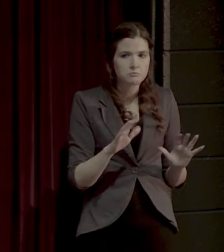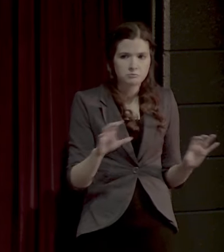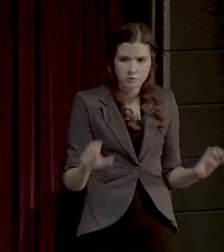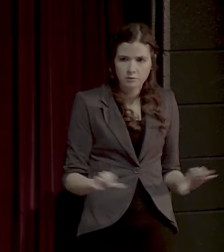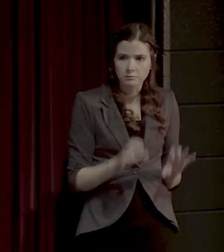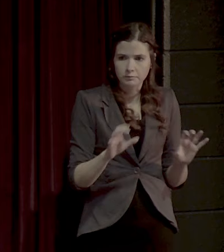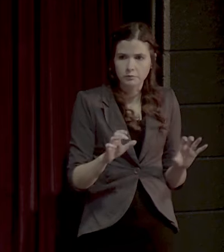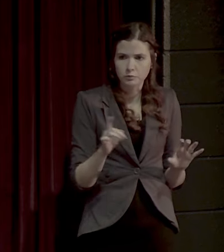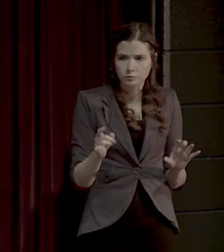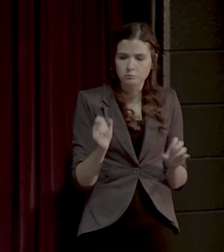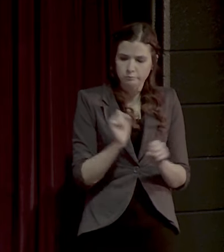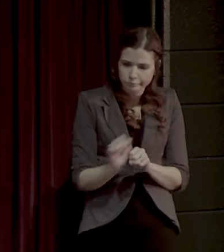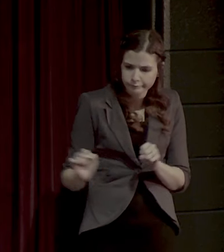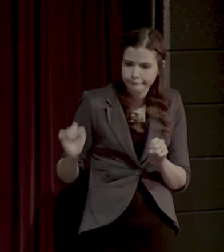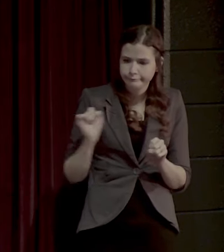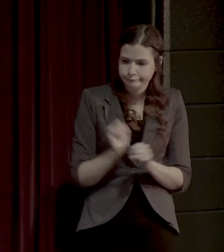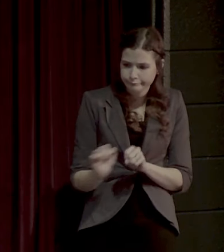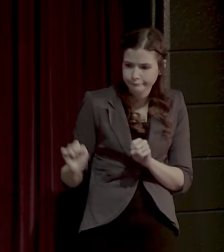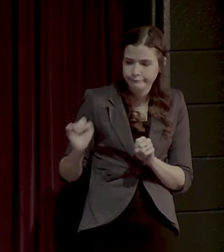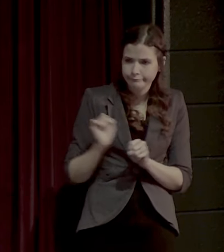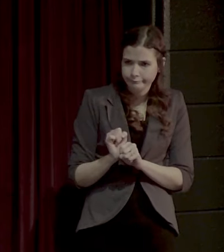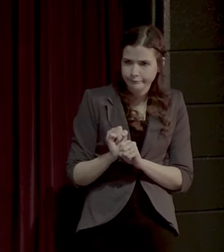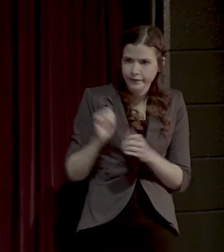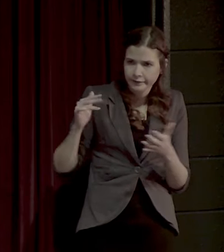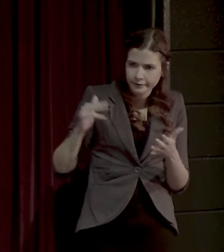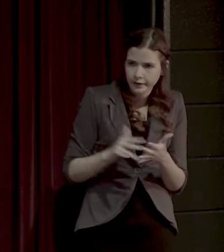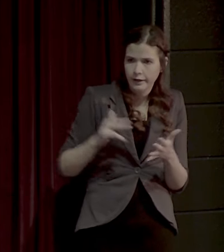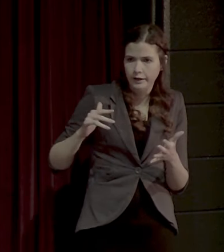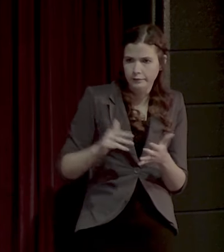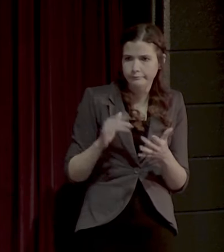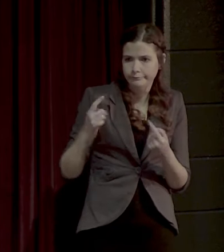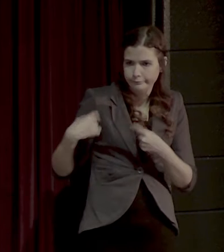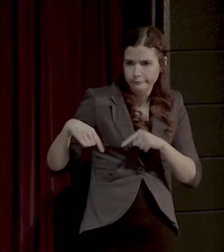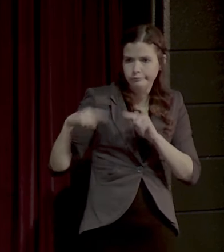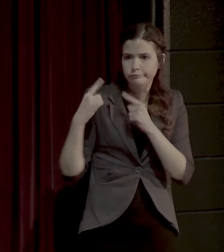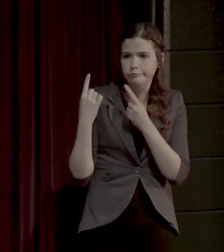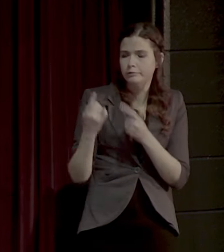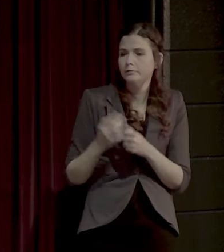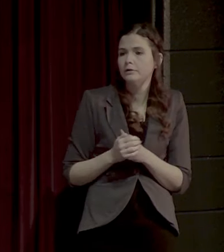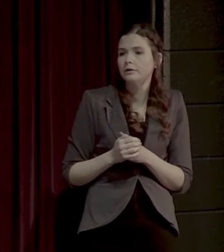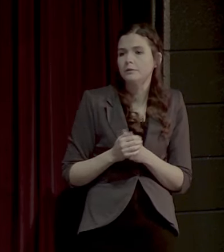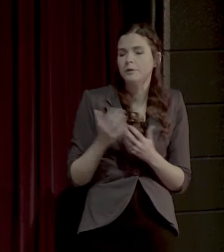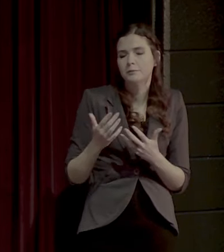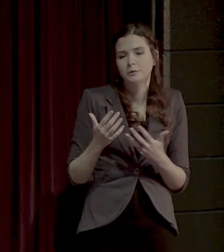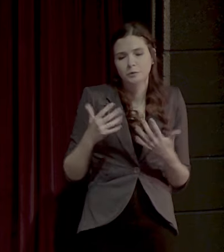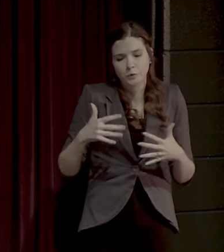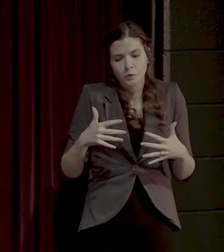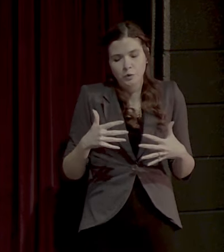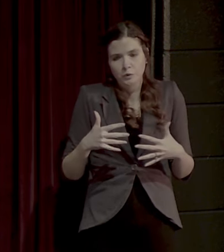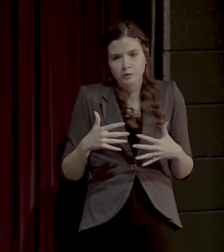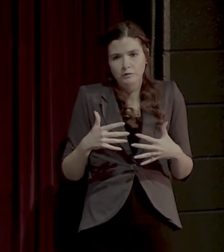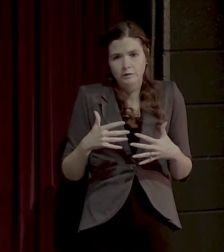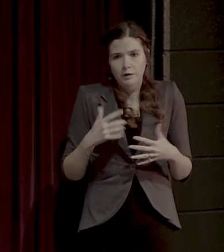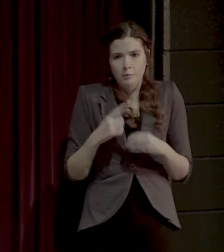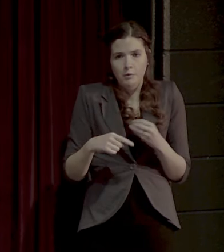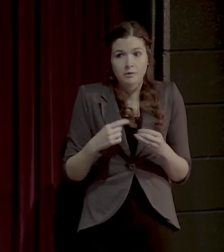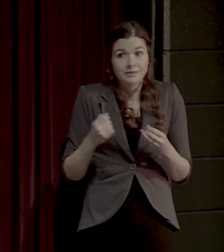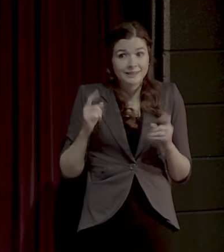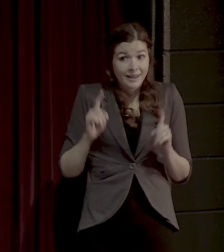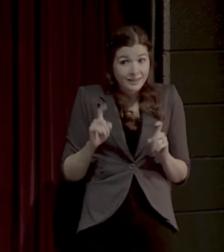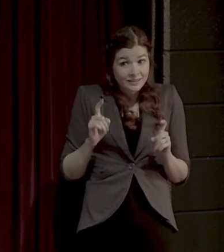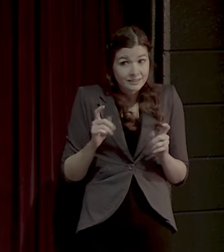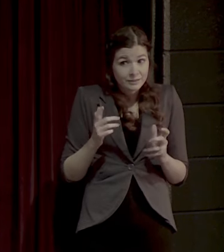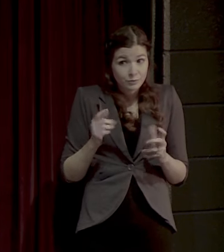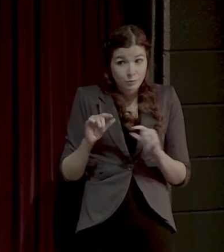to years' worth of study. Throughout that time, there likely were moments of anxiety surrounding tests,